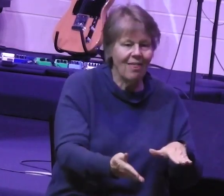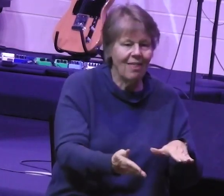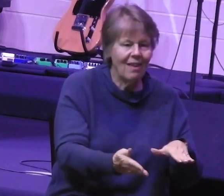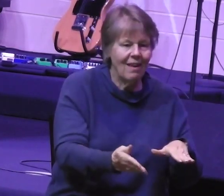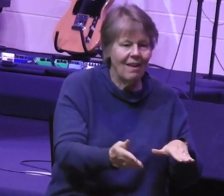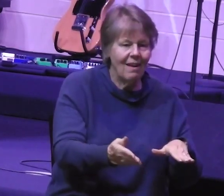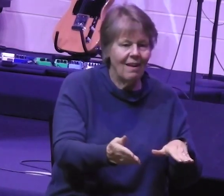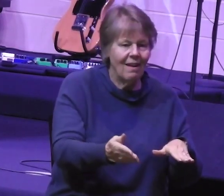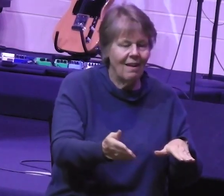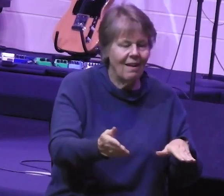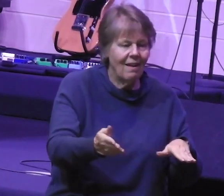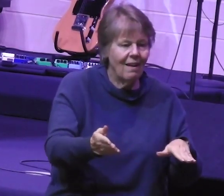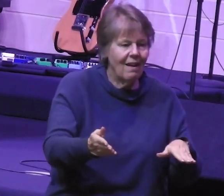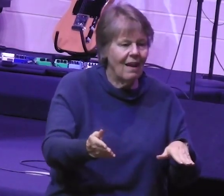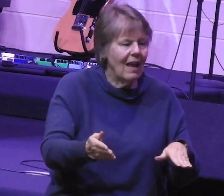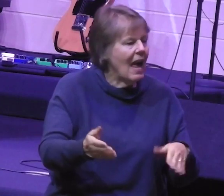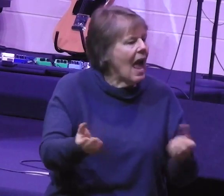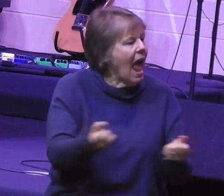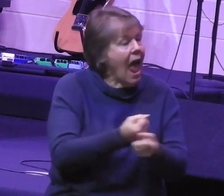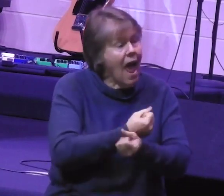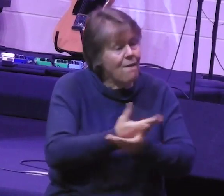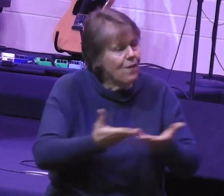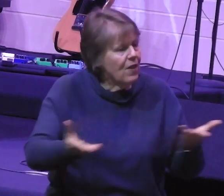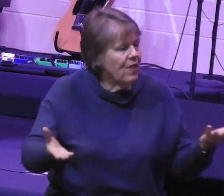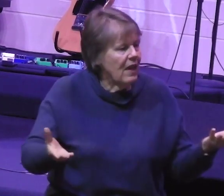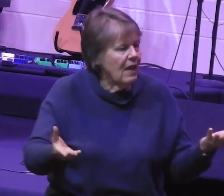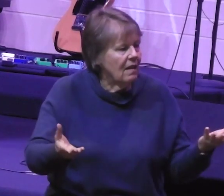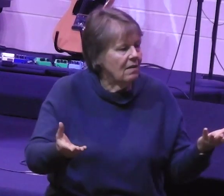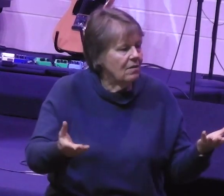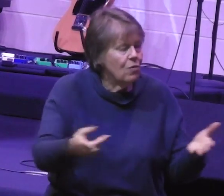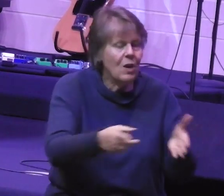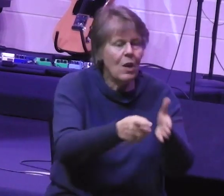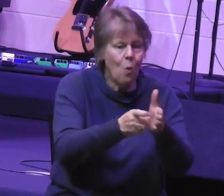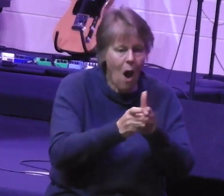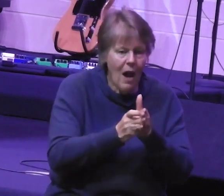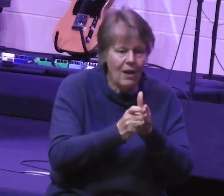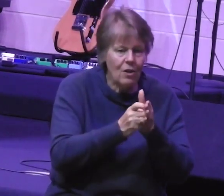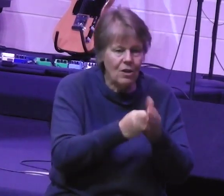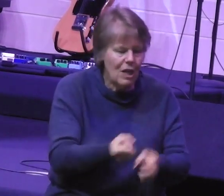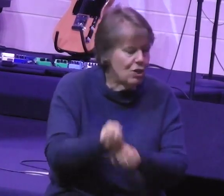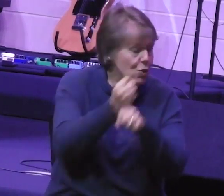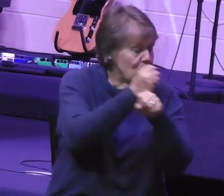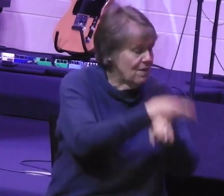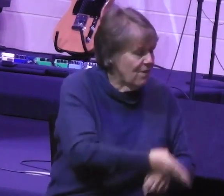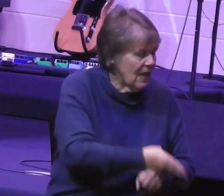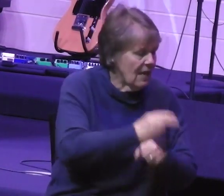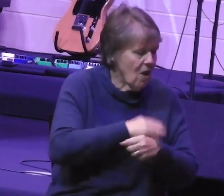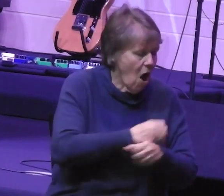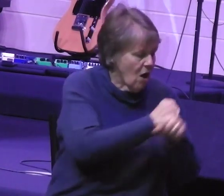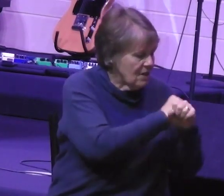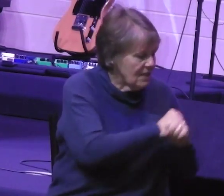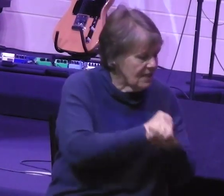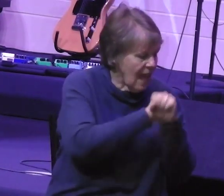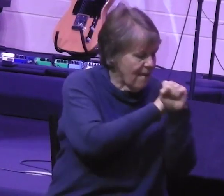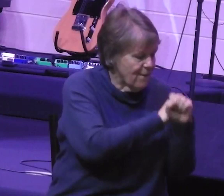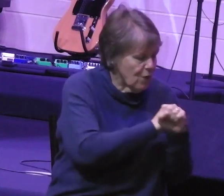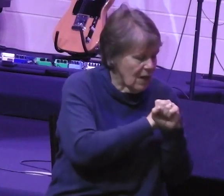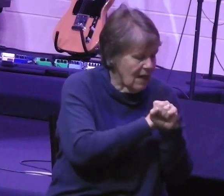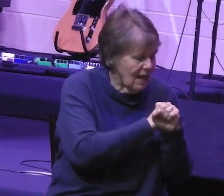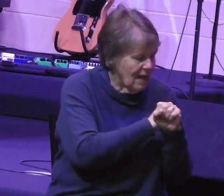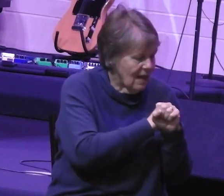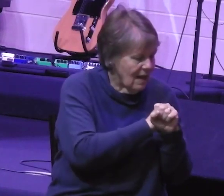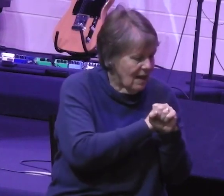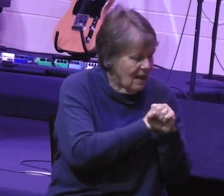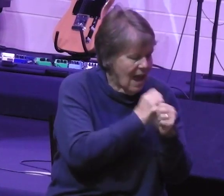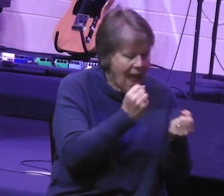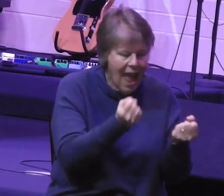that everything required to overcome our slavery and our stuckness and the brokenness of our sin, everything that is required has